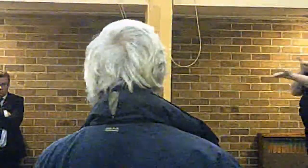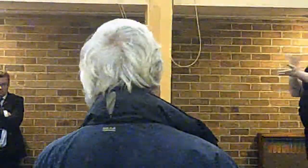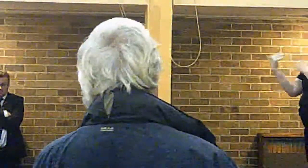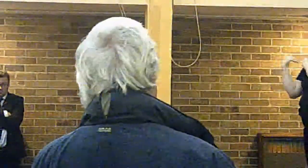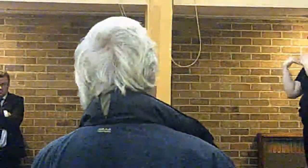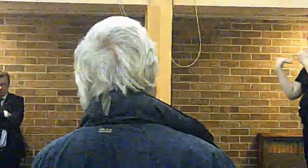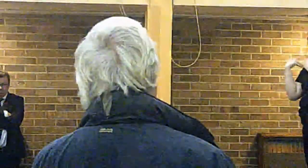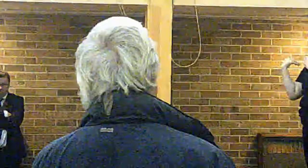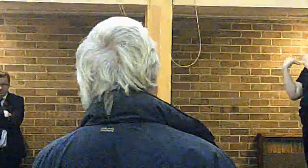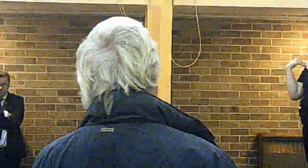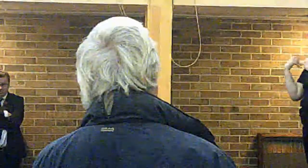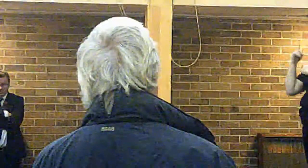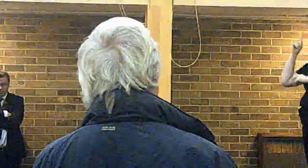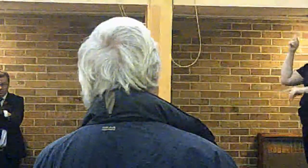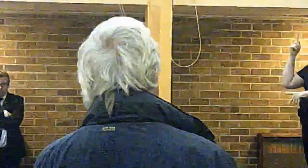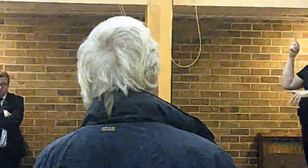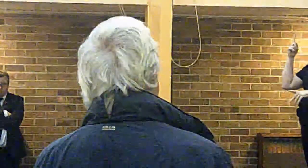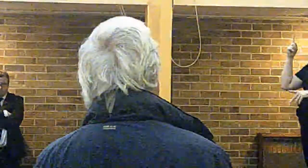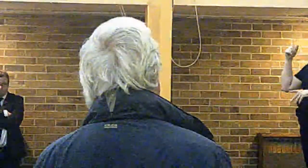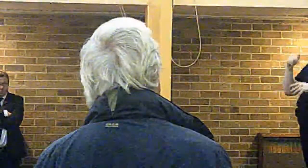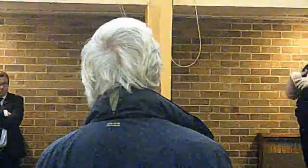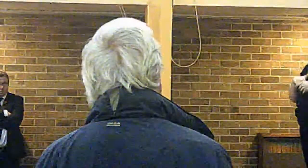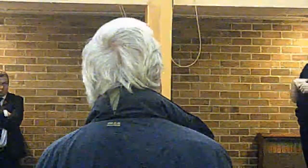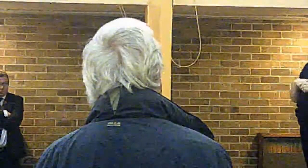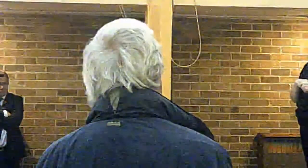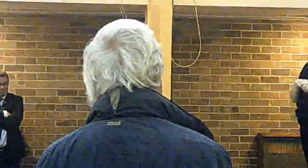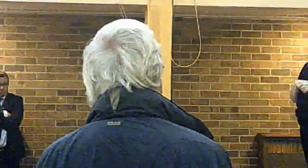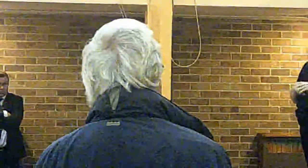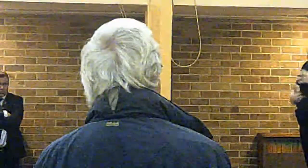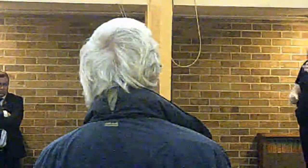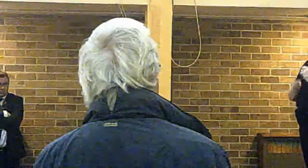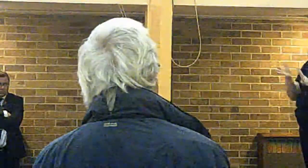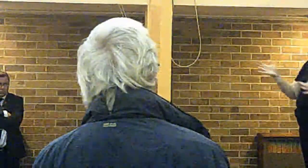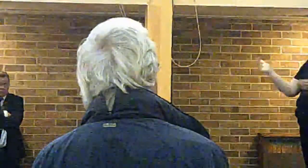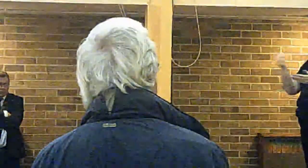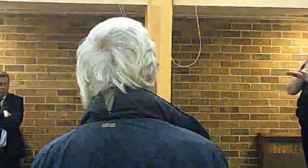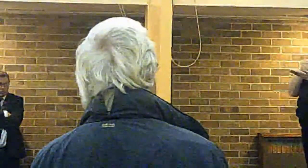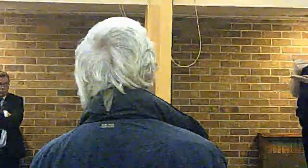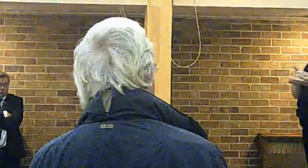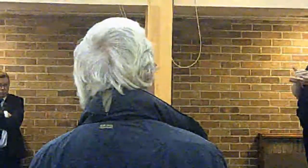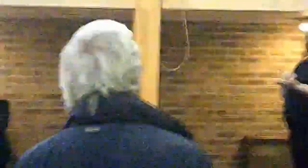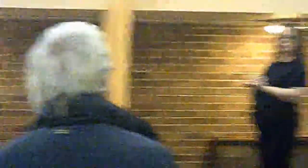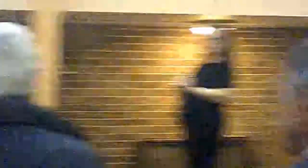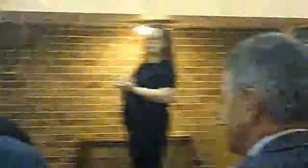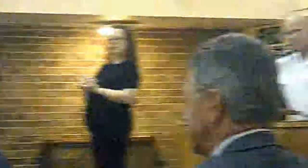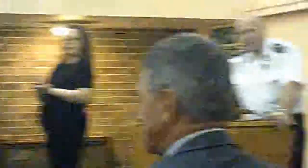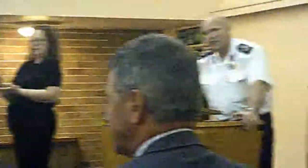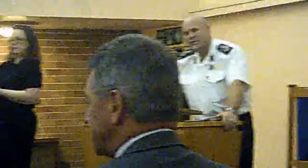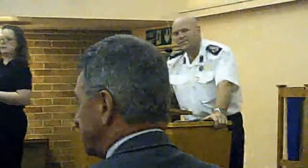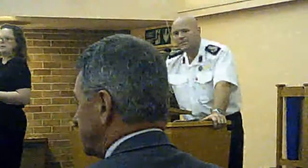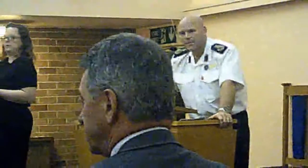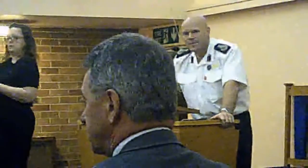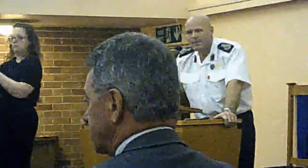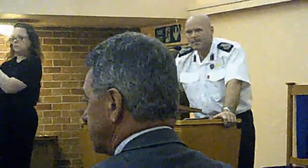at the meeting in which you presented this report? Rescue Authority accepted the recommendation of the